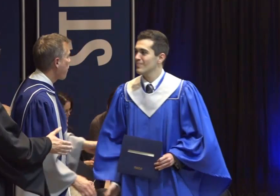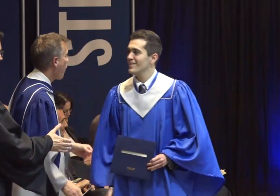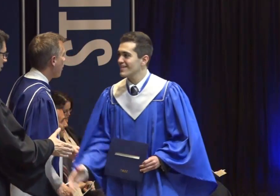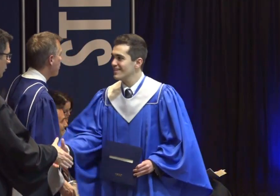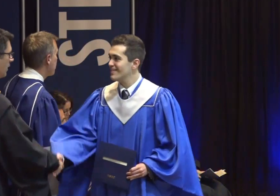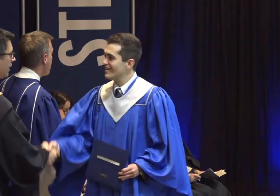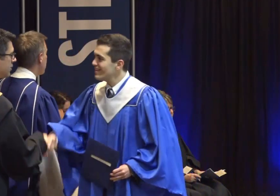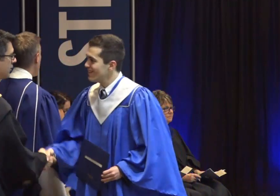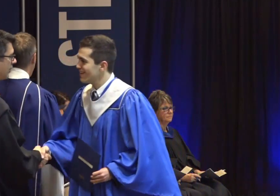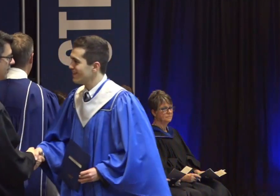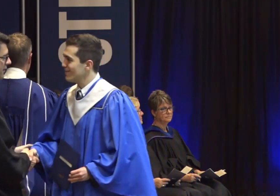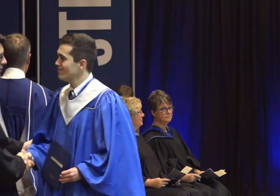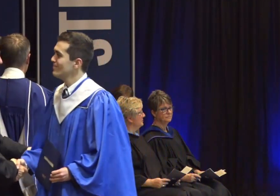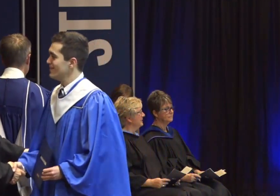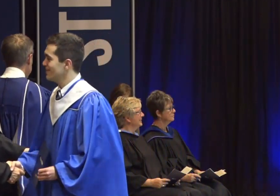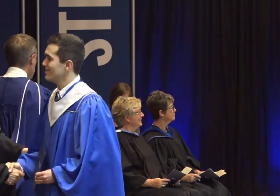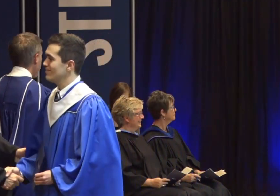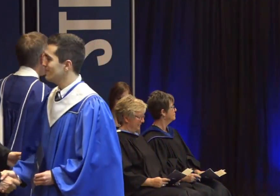Jessica Burgoyne.